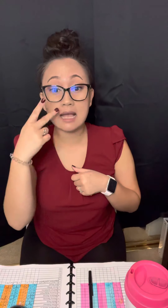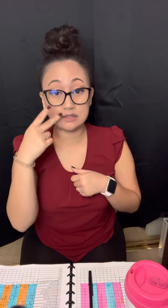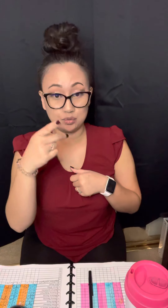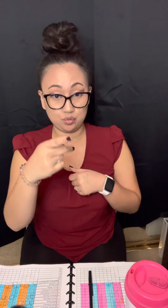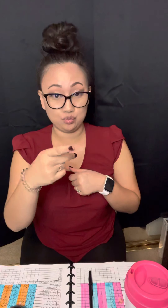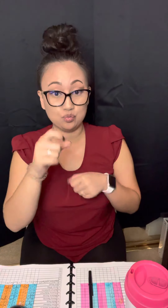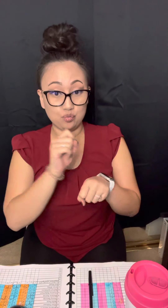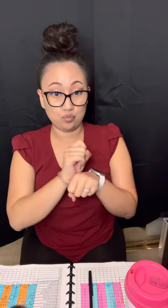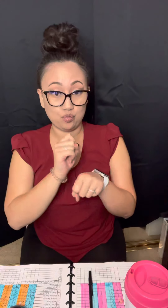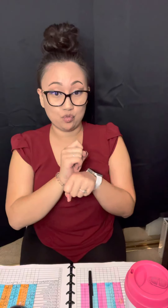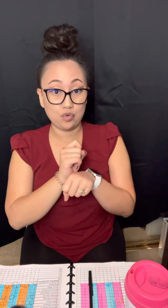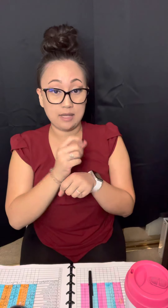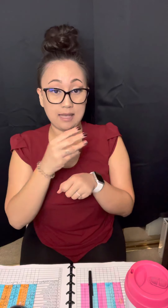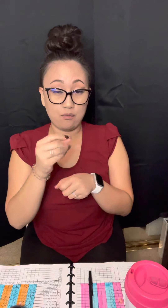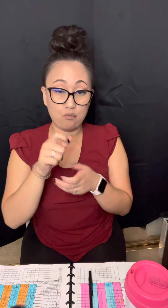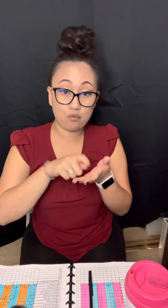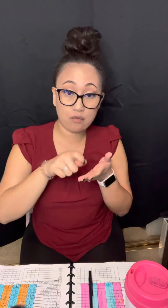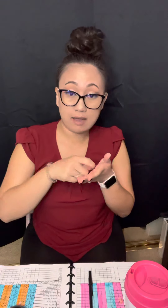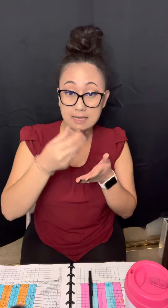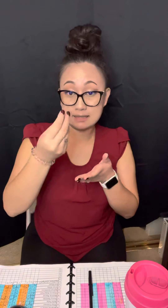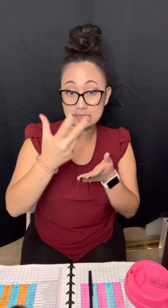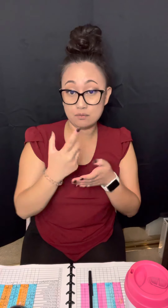more date with an event?